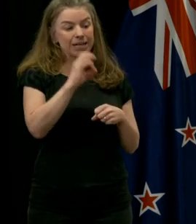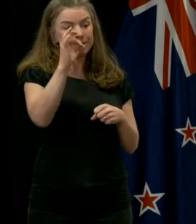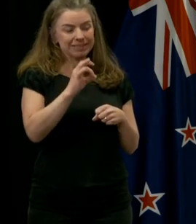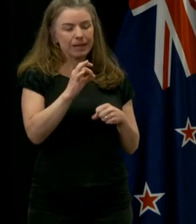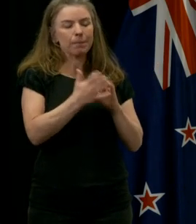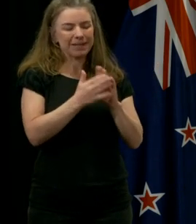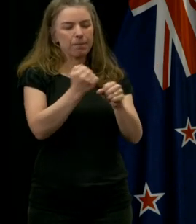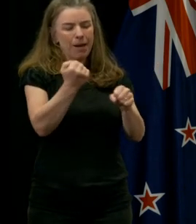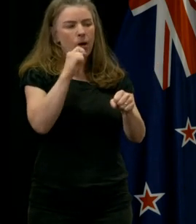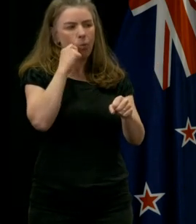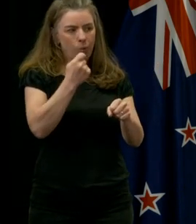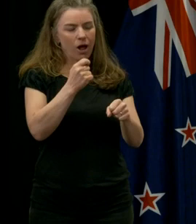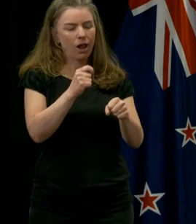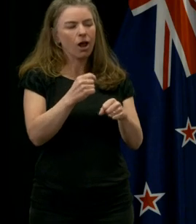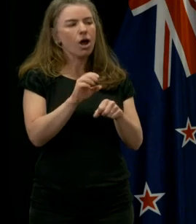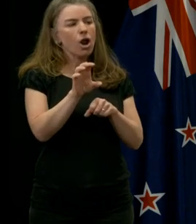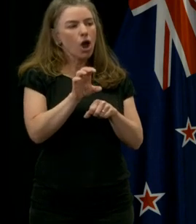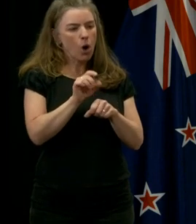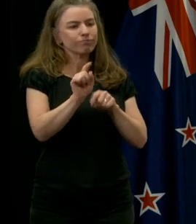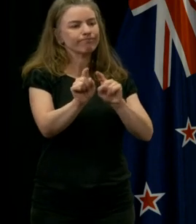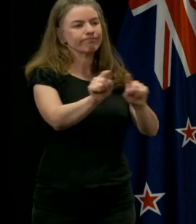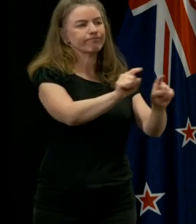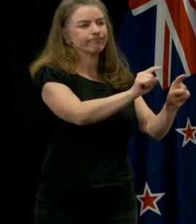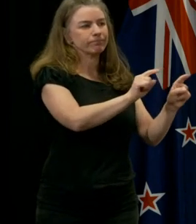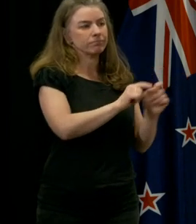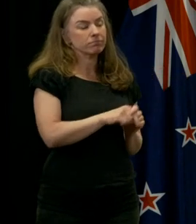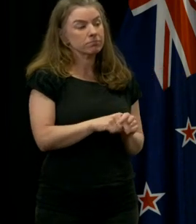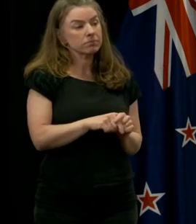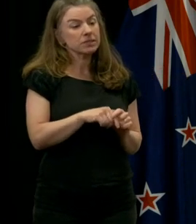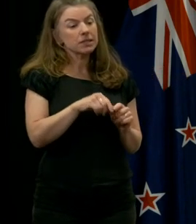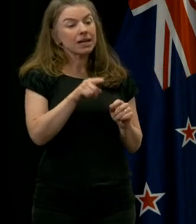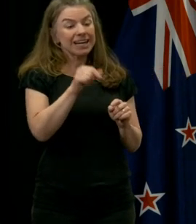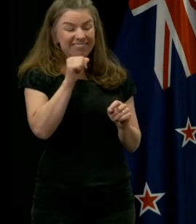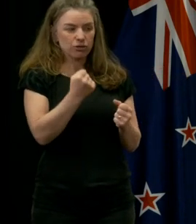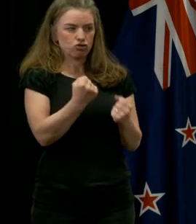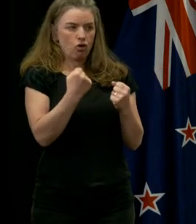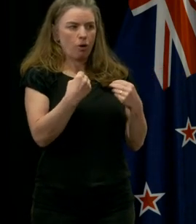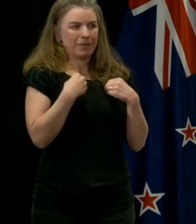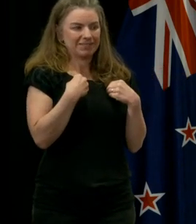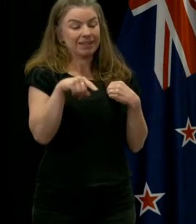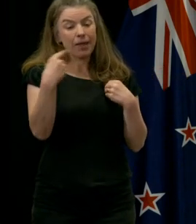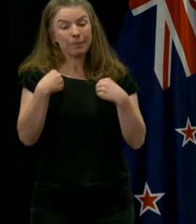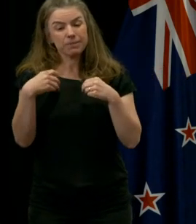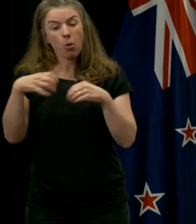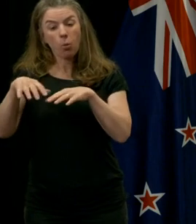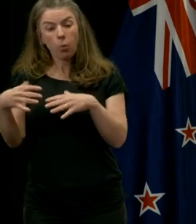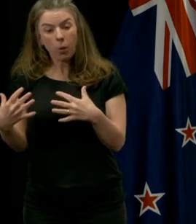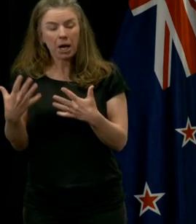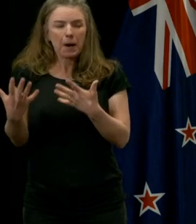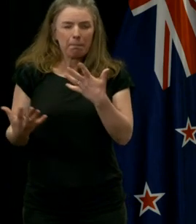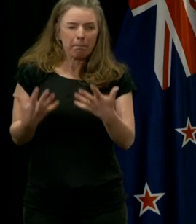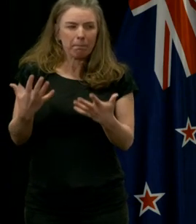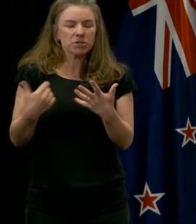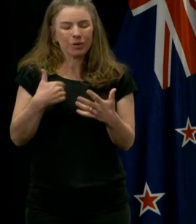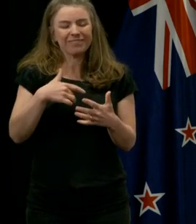to businesses that are solvent, but ones that have obviously encountered significant difficulty. So that split was one that we felt comfortable with